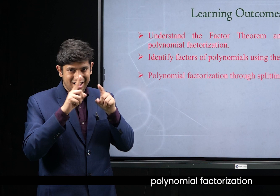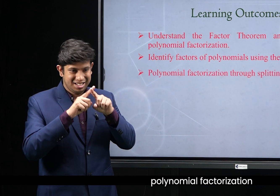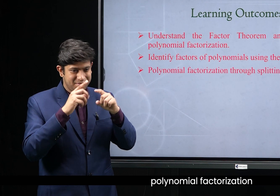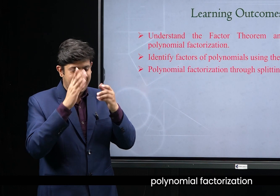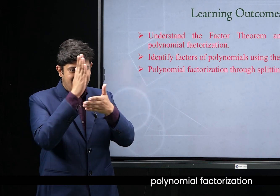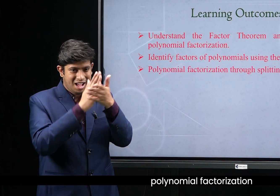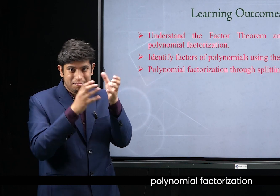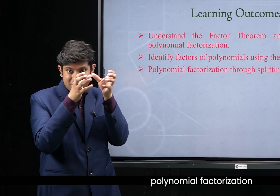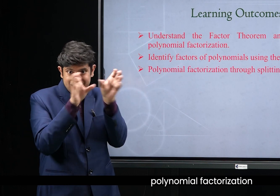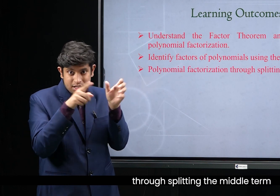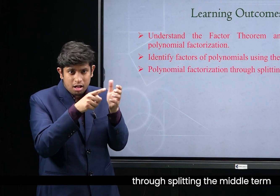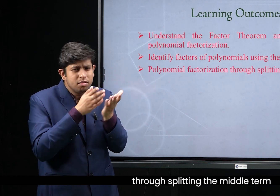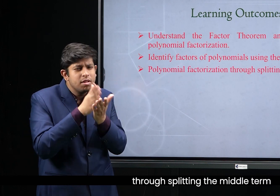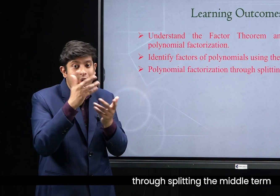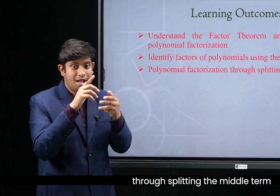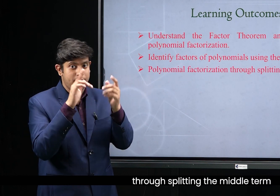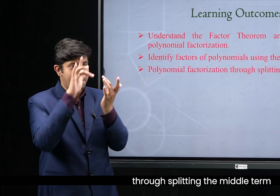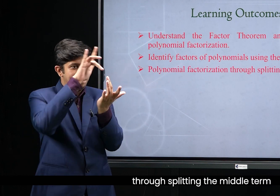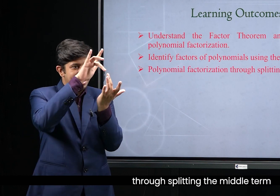Polynomial factorization through splitting the middle term.